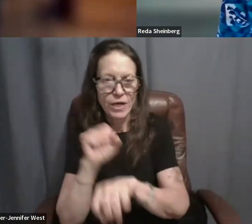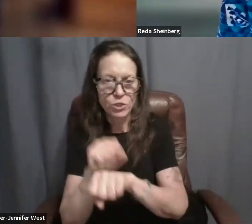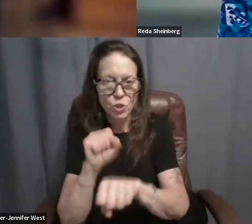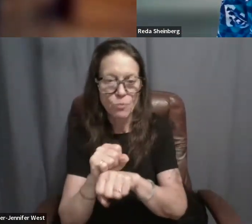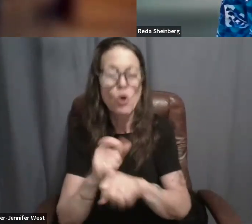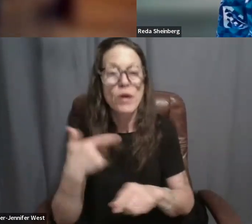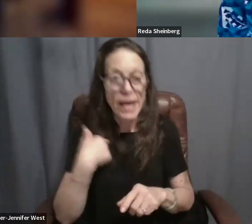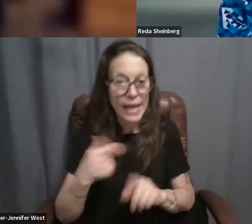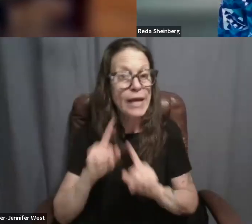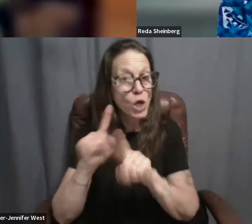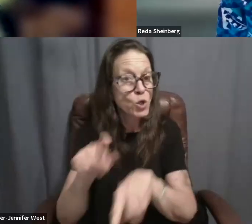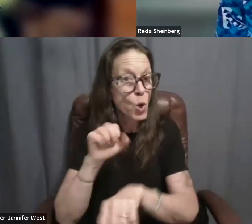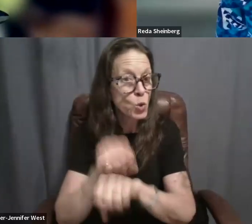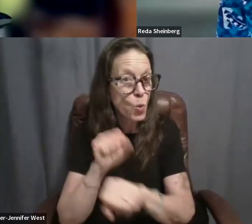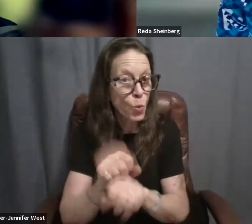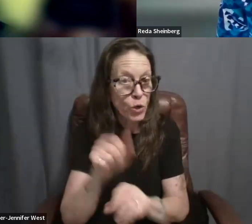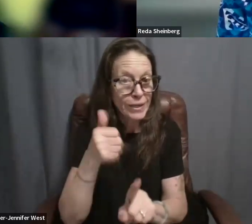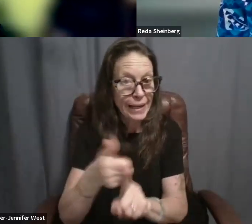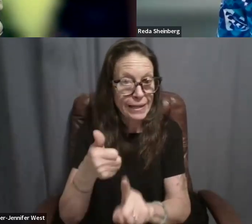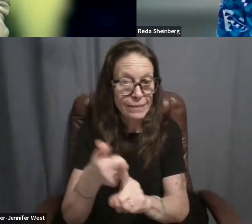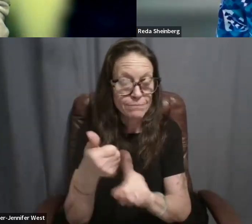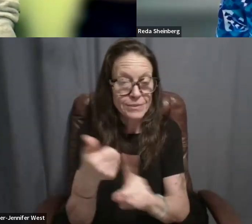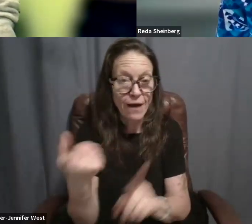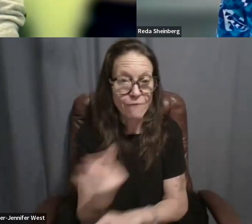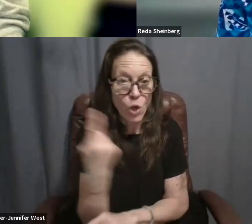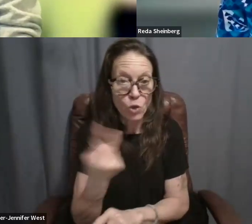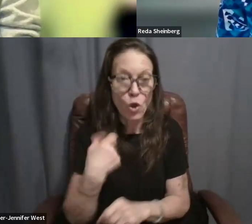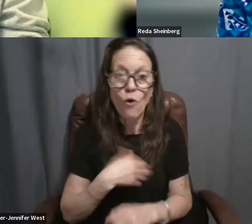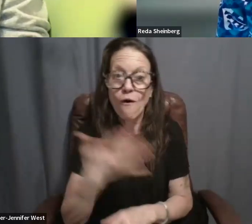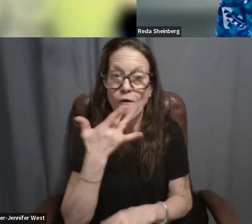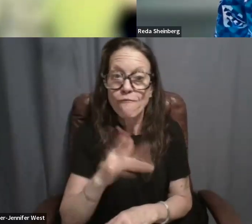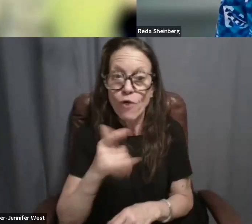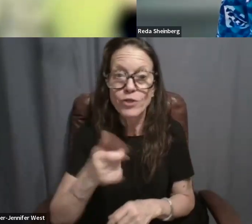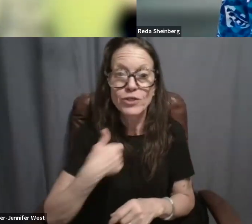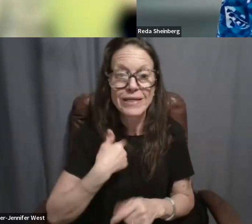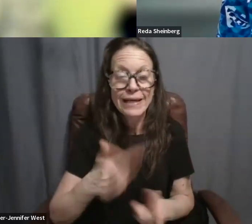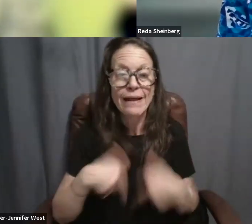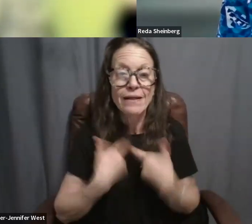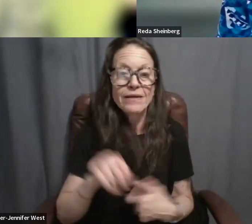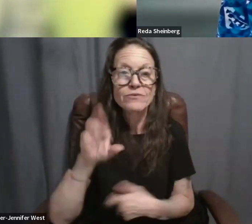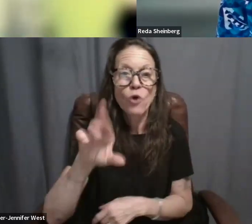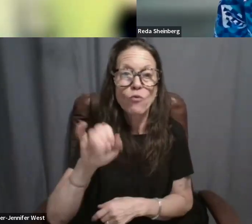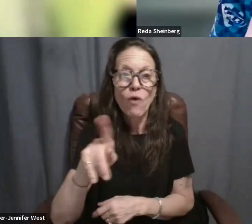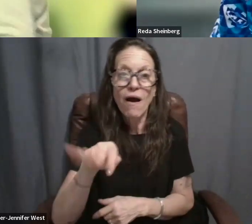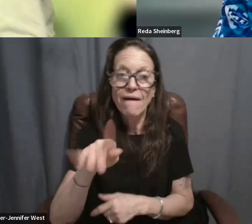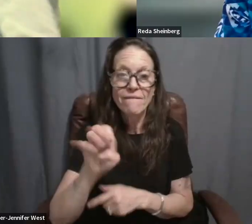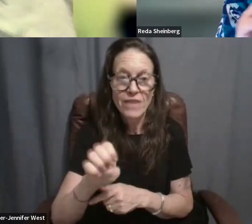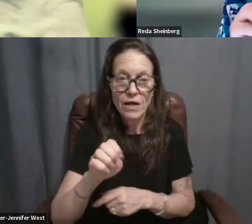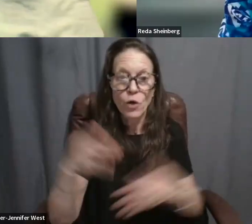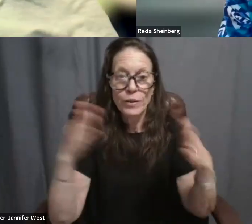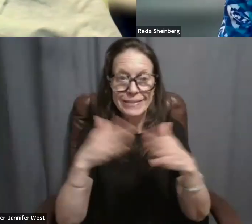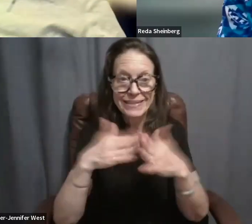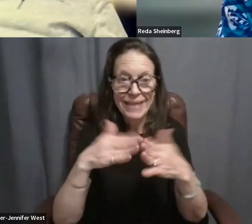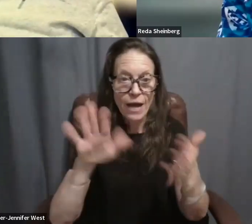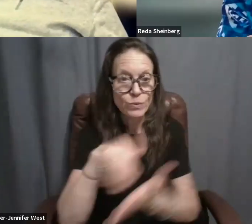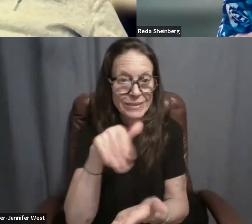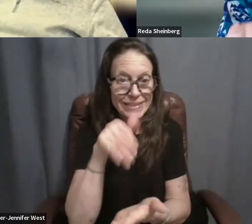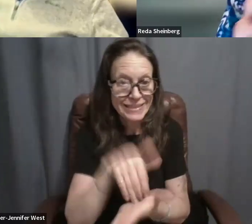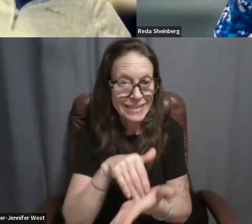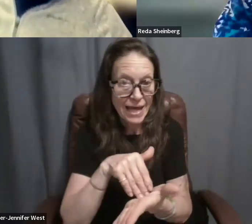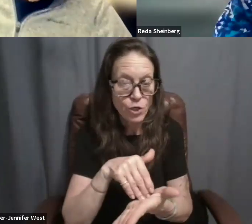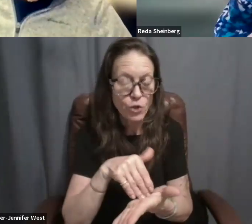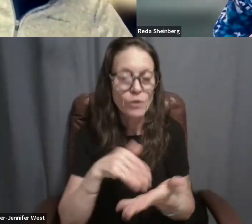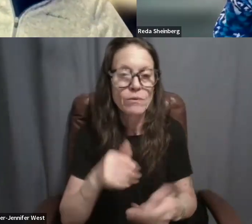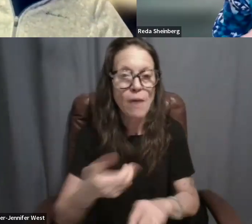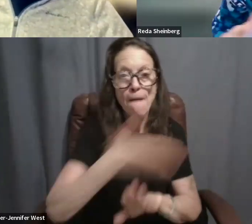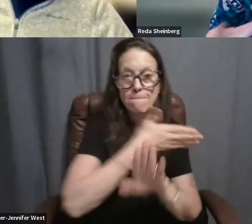work. Fortunately, he's in a good place. He's in Rockville Town Center now. Before he was in Gaithersburg, but the bus